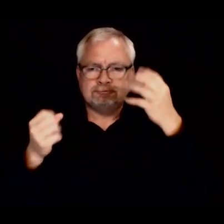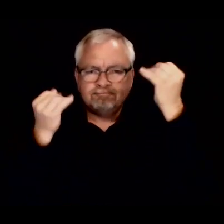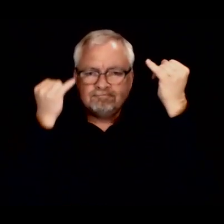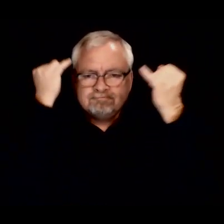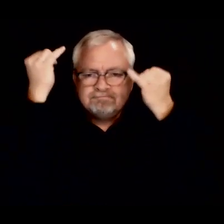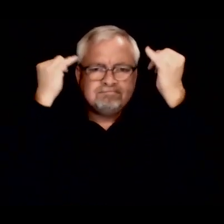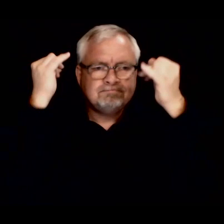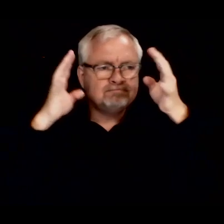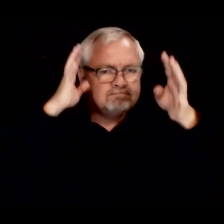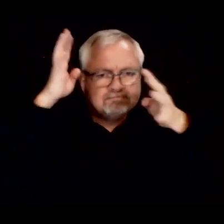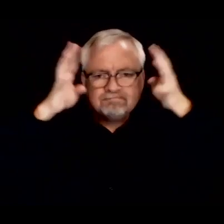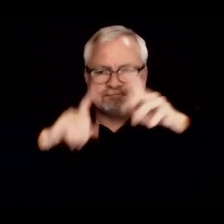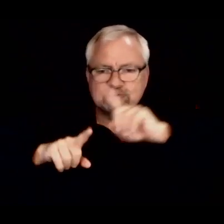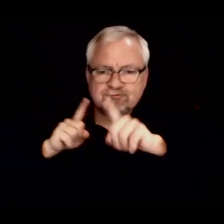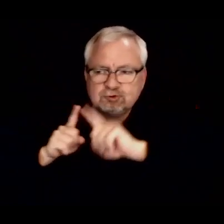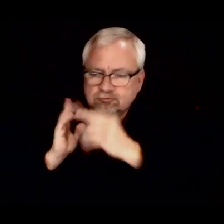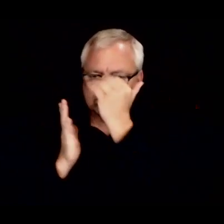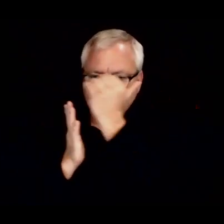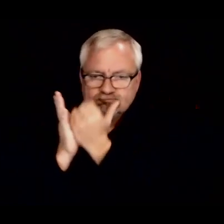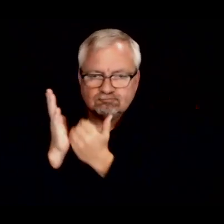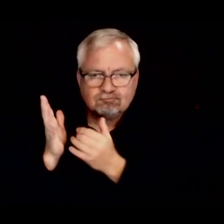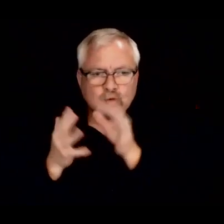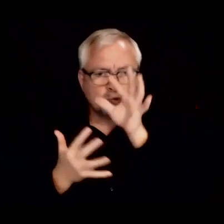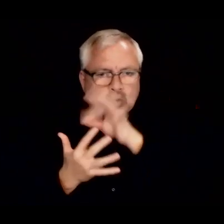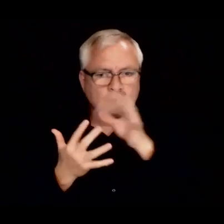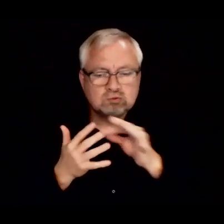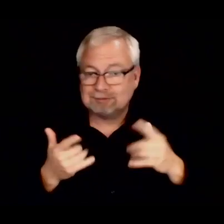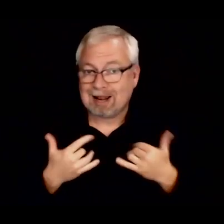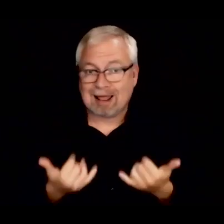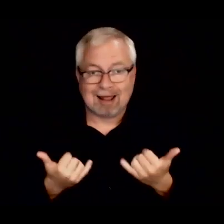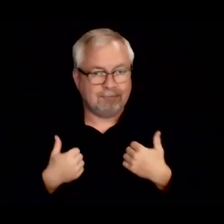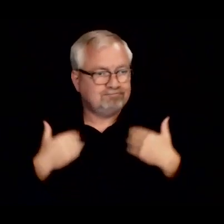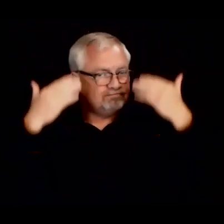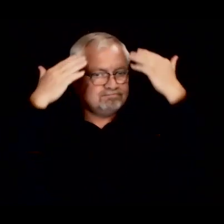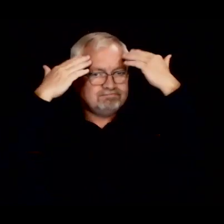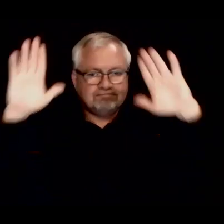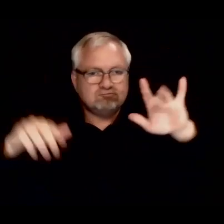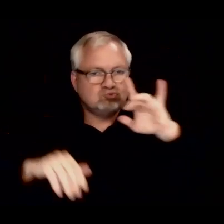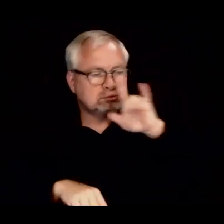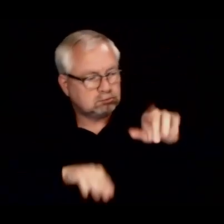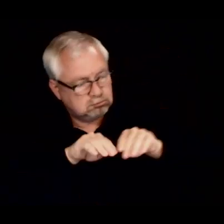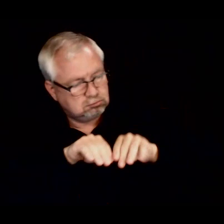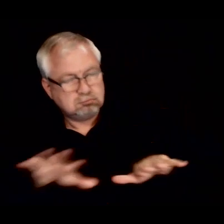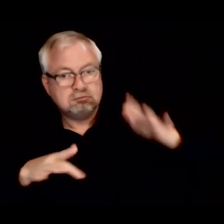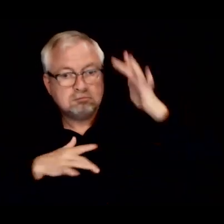the state of the epidemic is going to be at that time.